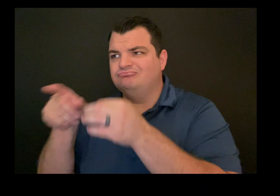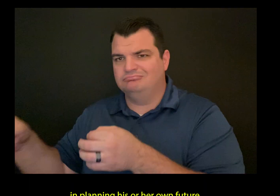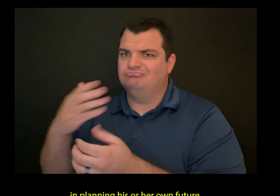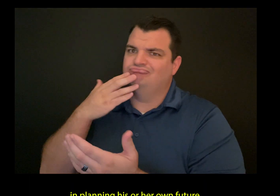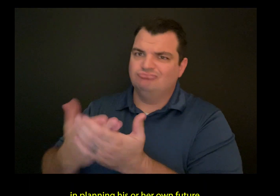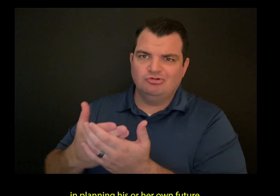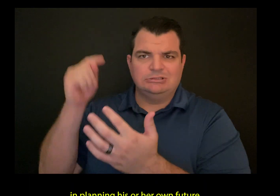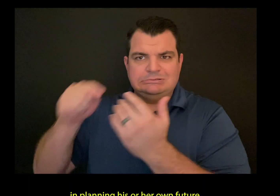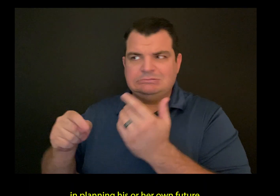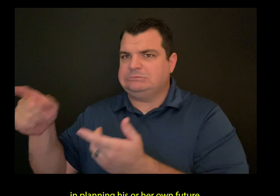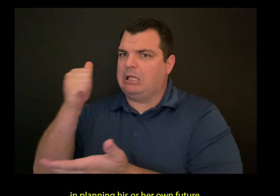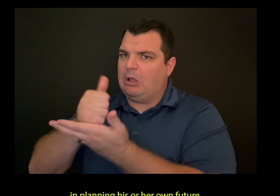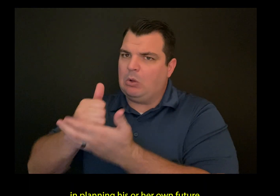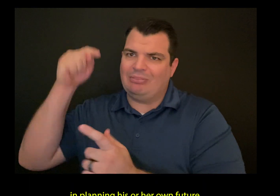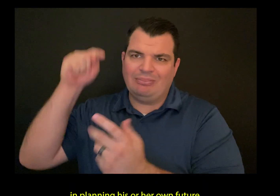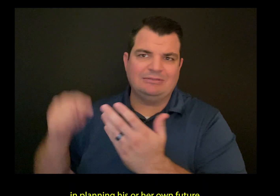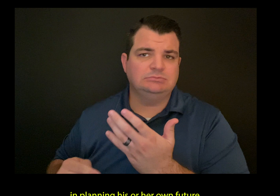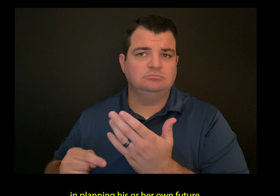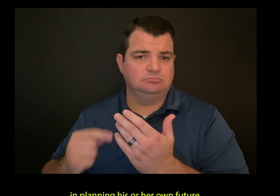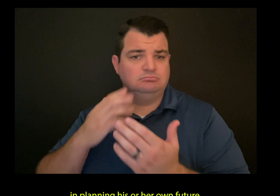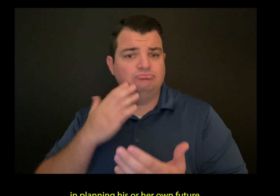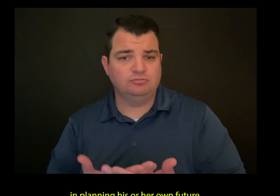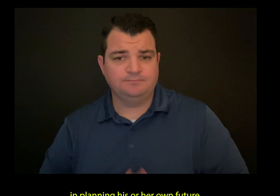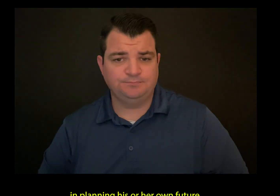in planning his or her own future.